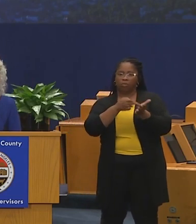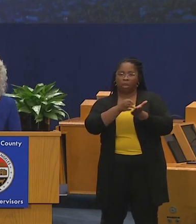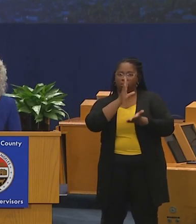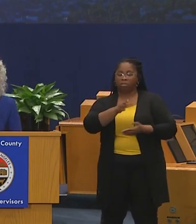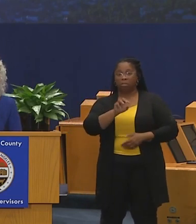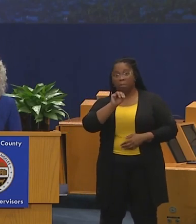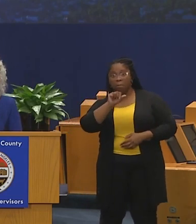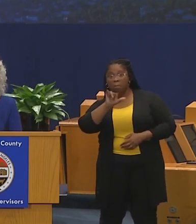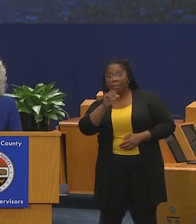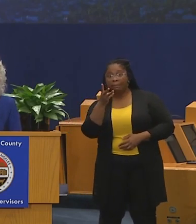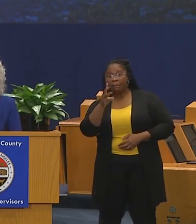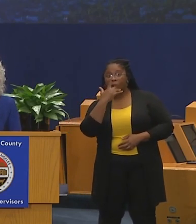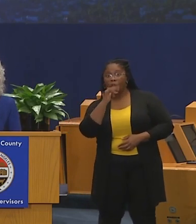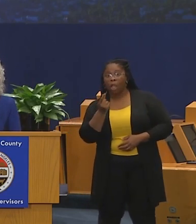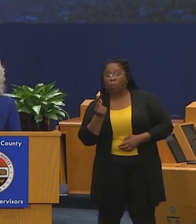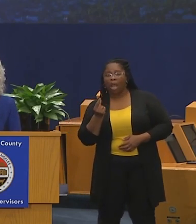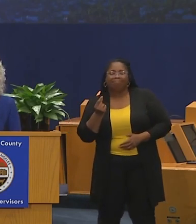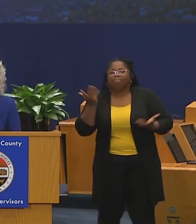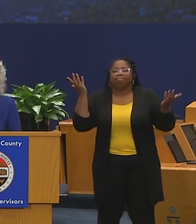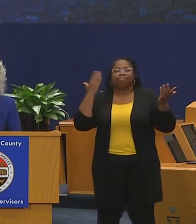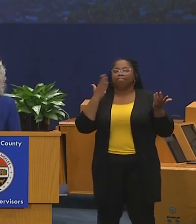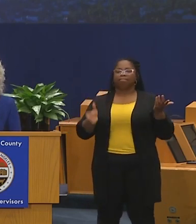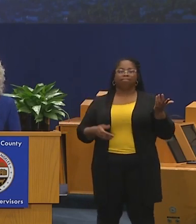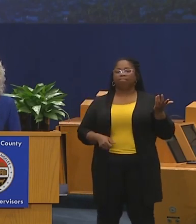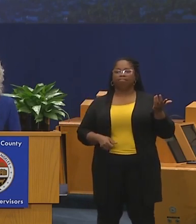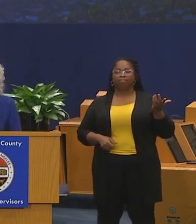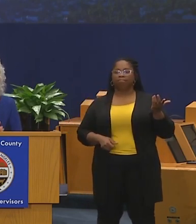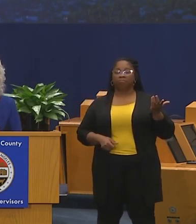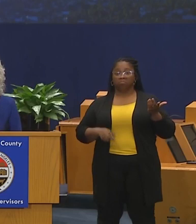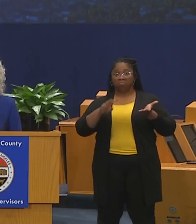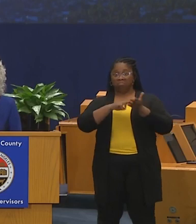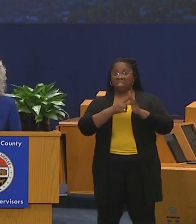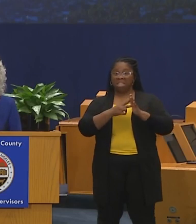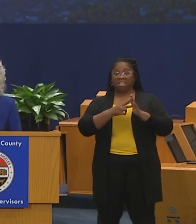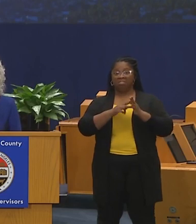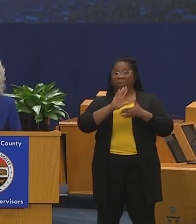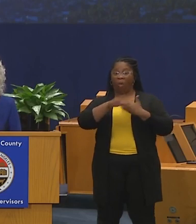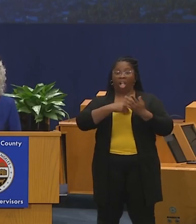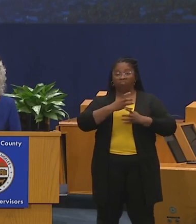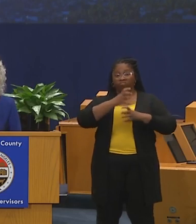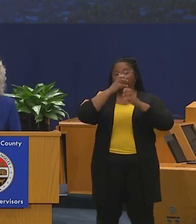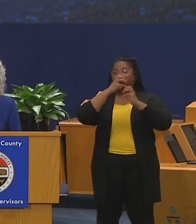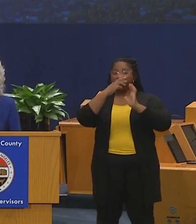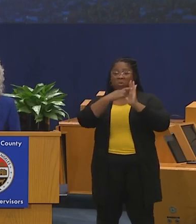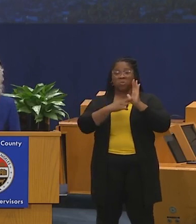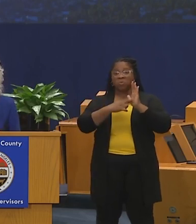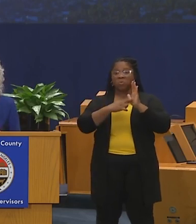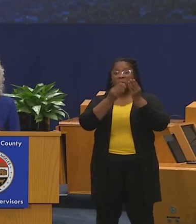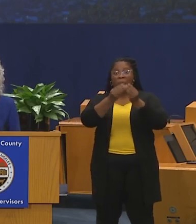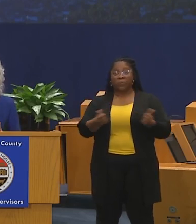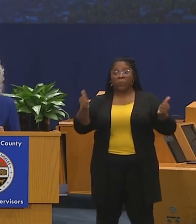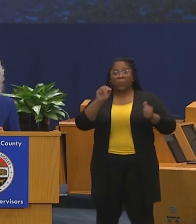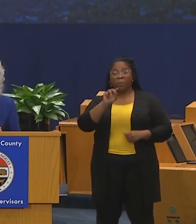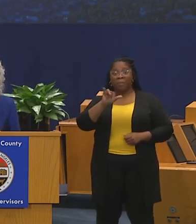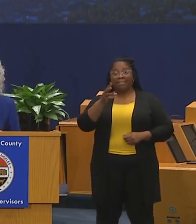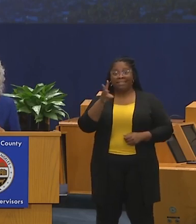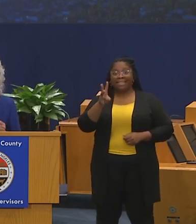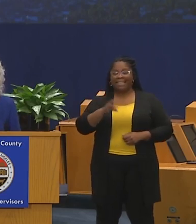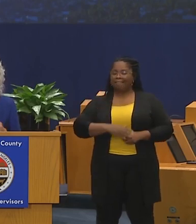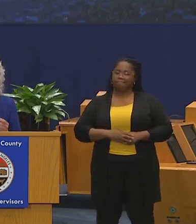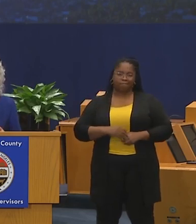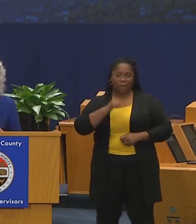May 16th. I do not anticipate that we lift all of our restrictions on May 15th. I do know that every day we